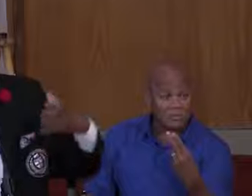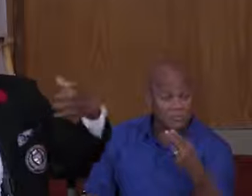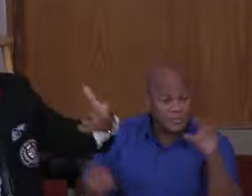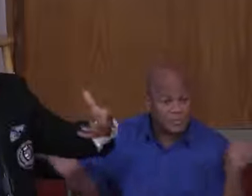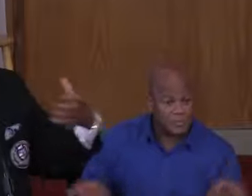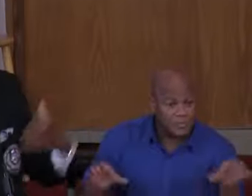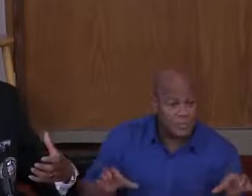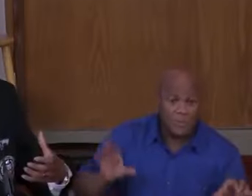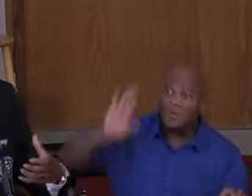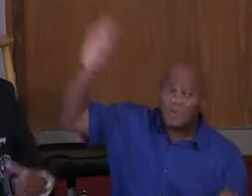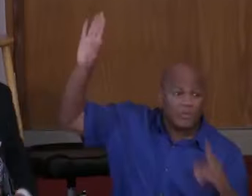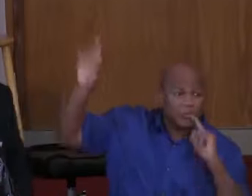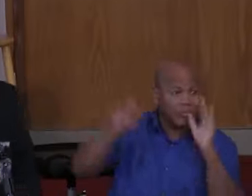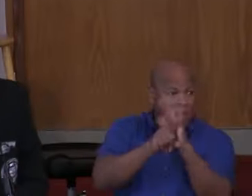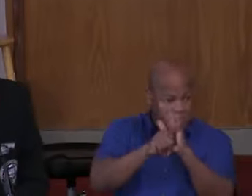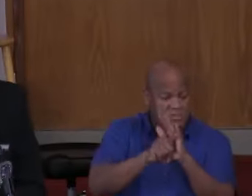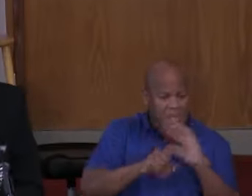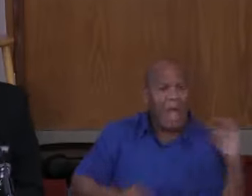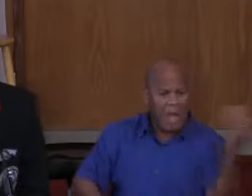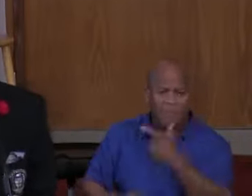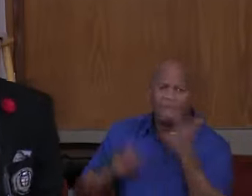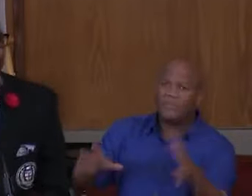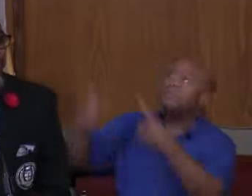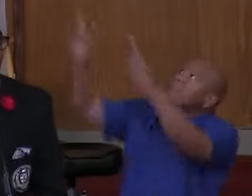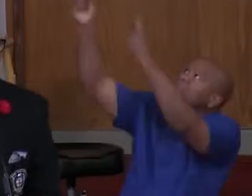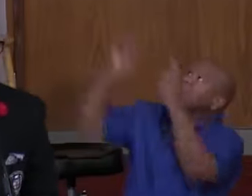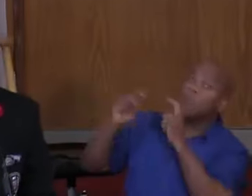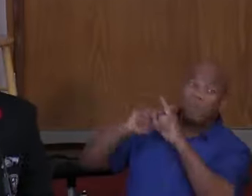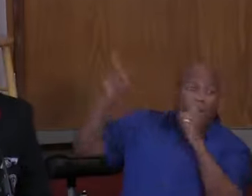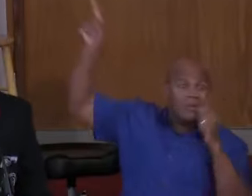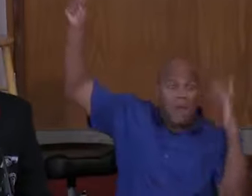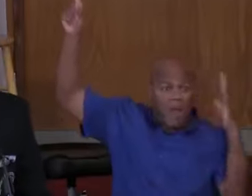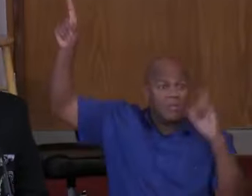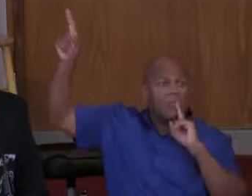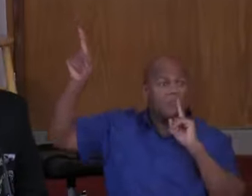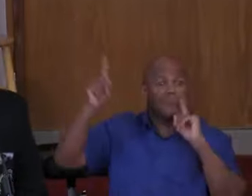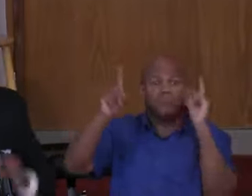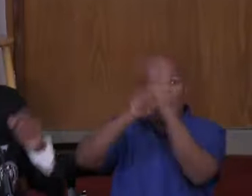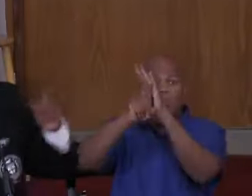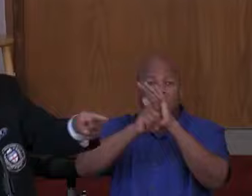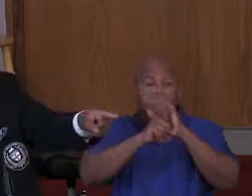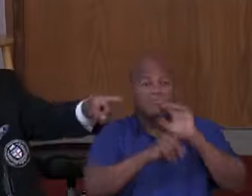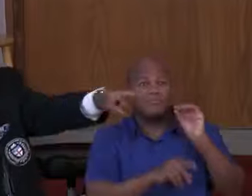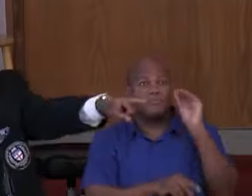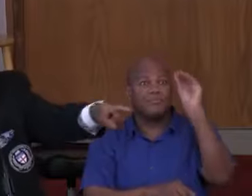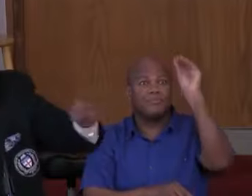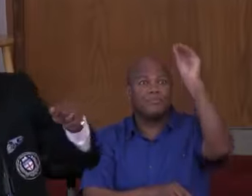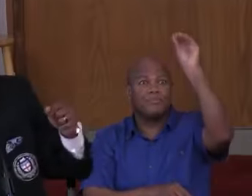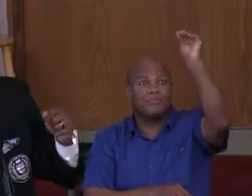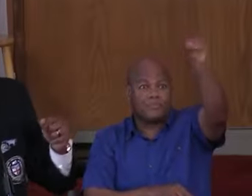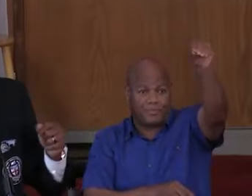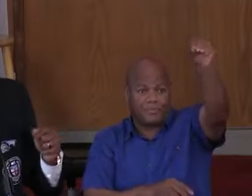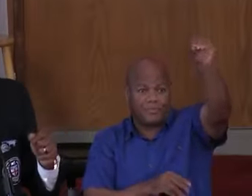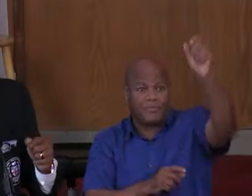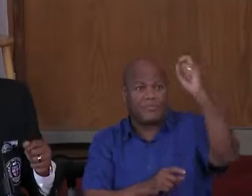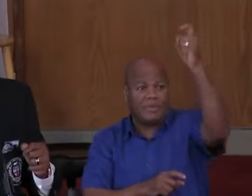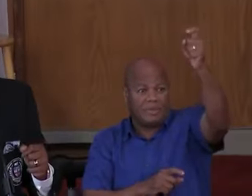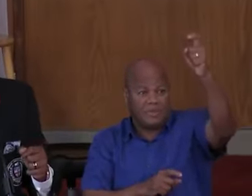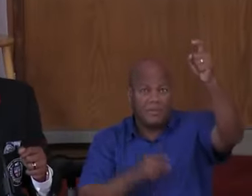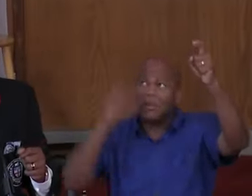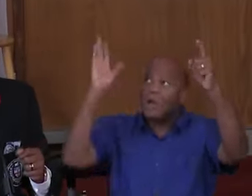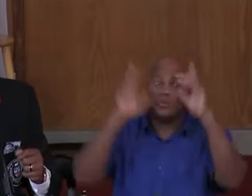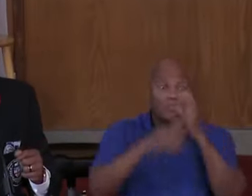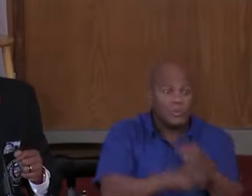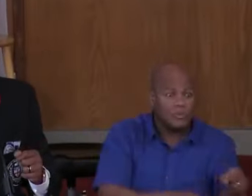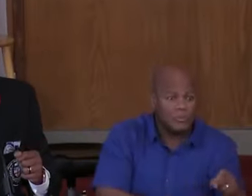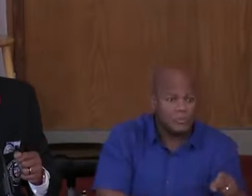of God is ours, but remember, if God put the promise on the top of the mountain, could he trust you to climb?